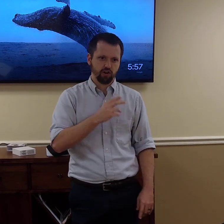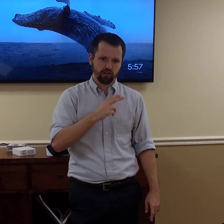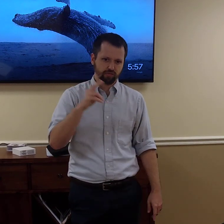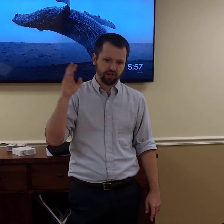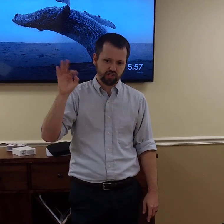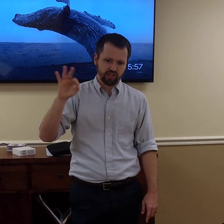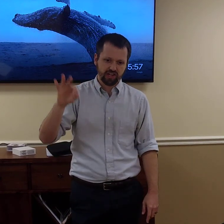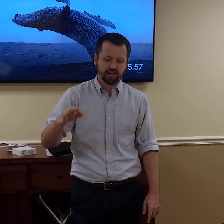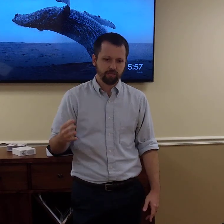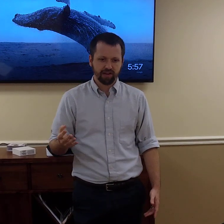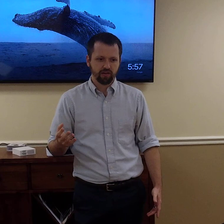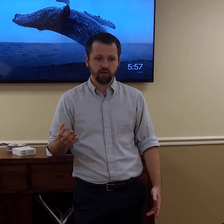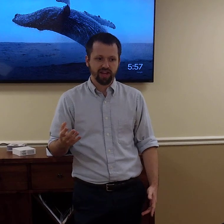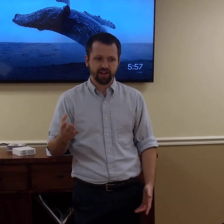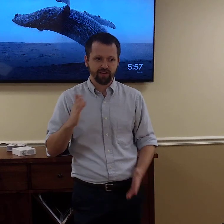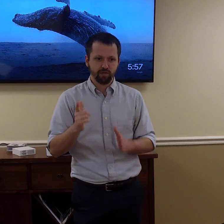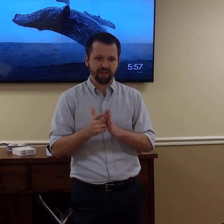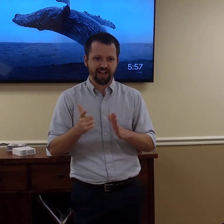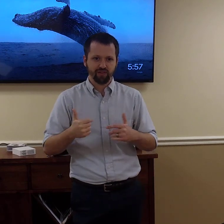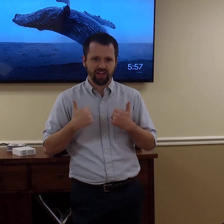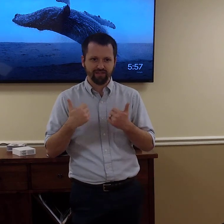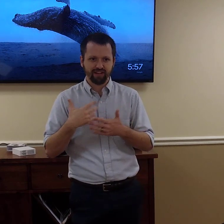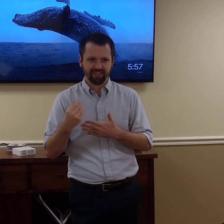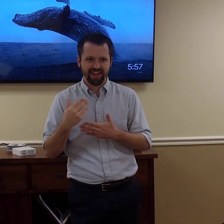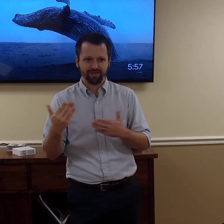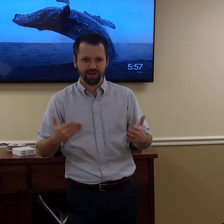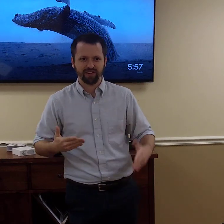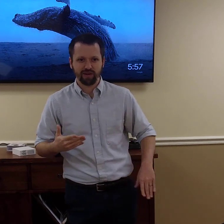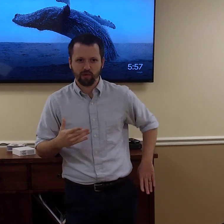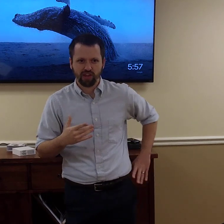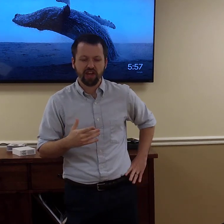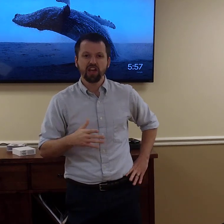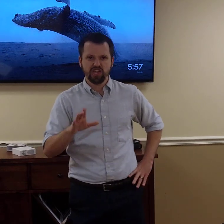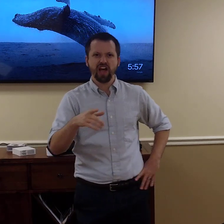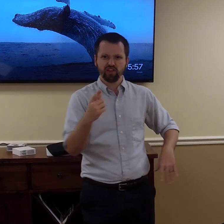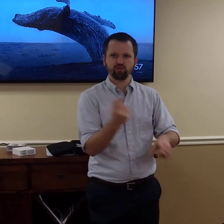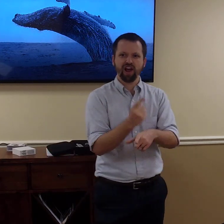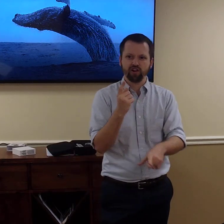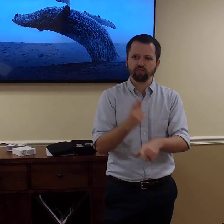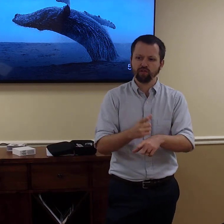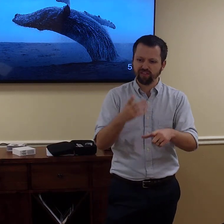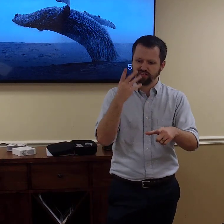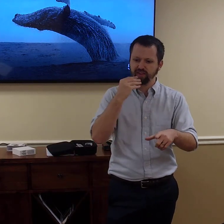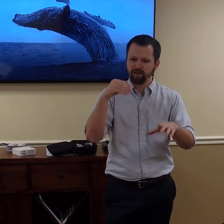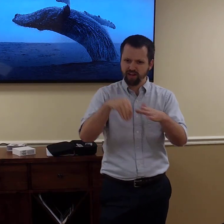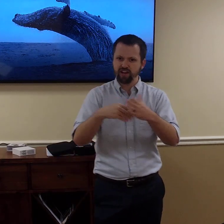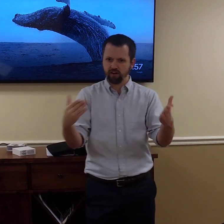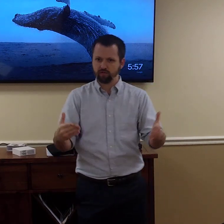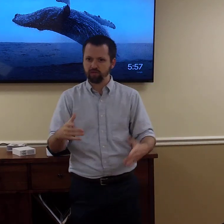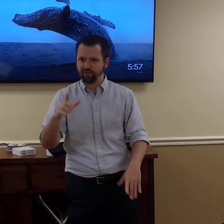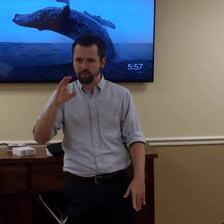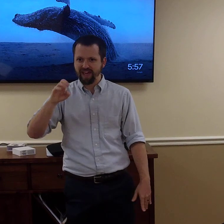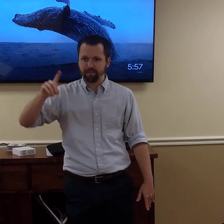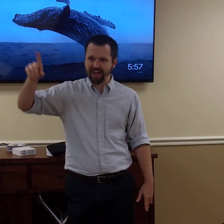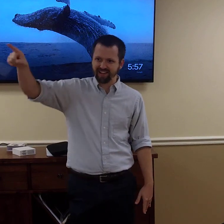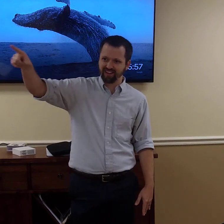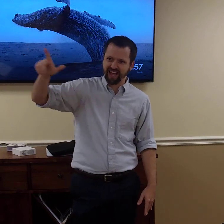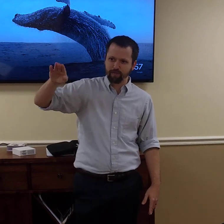Holland preaching." I'm like, "Oh yeah, God forbid I have a life outside of here." And they were like, "Yeah, that's right. You're supposed to sleep in here. You're supposed to have a bed back in the lab over